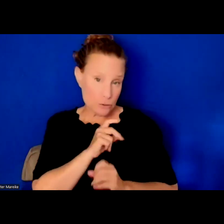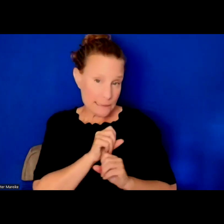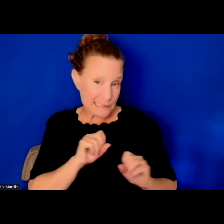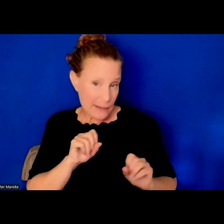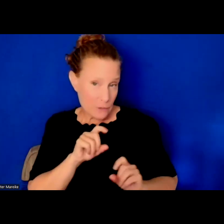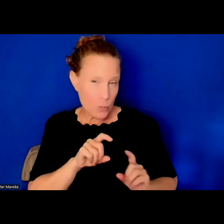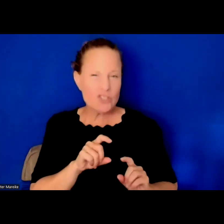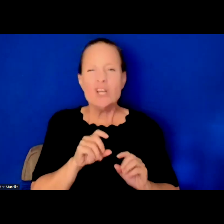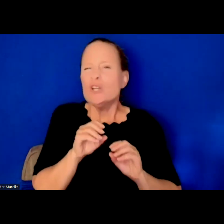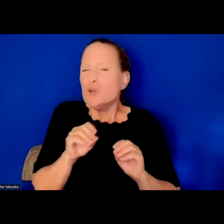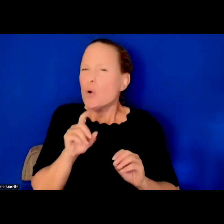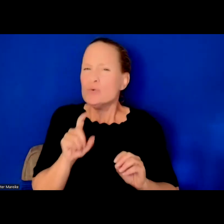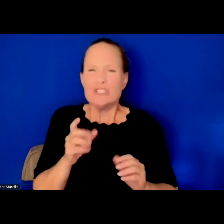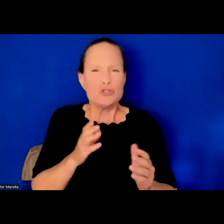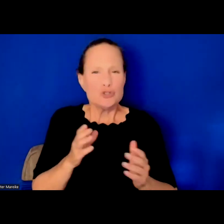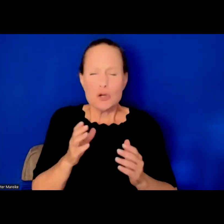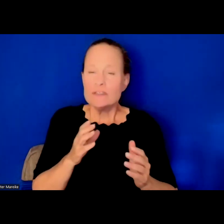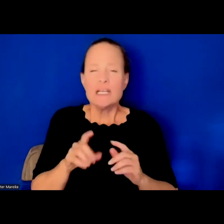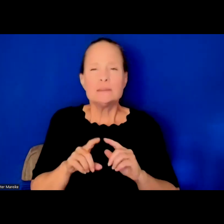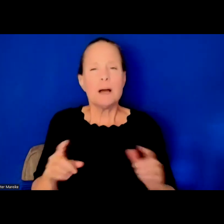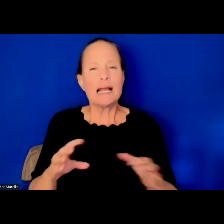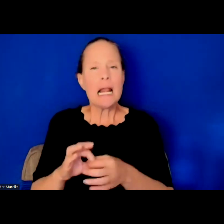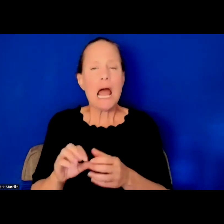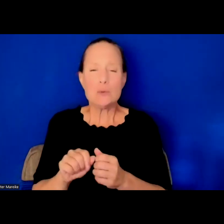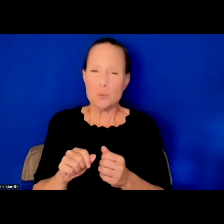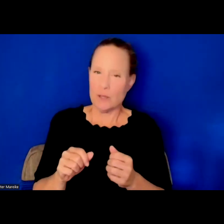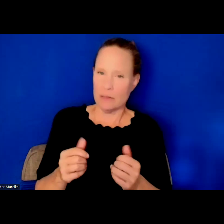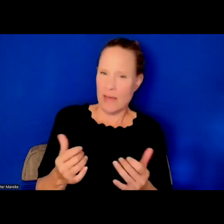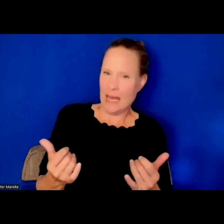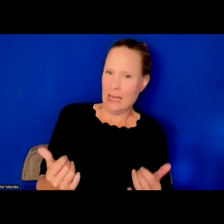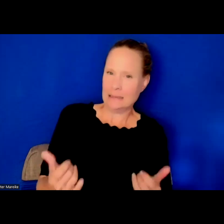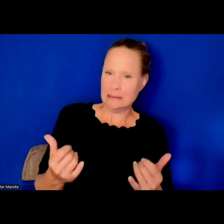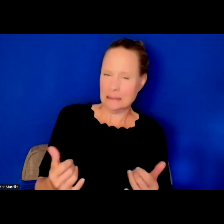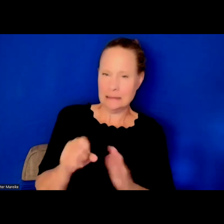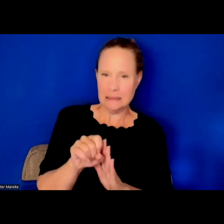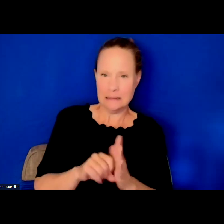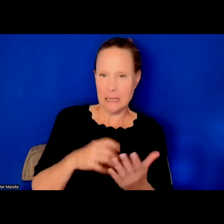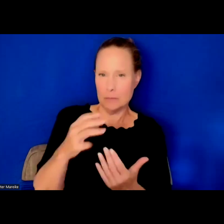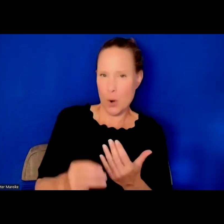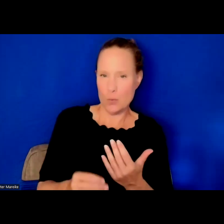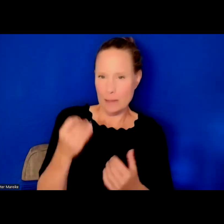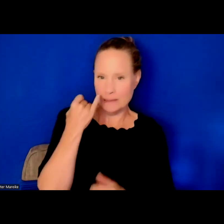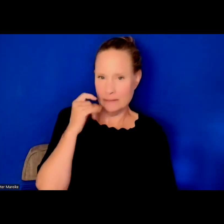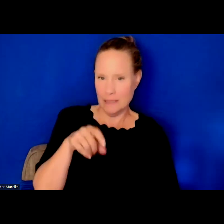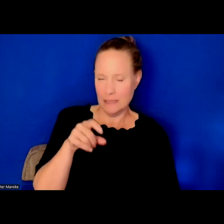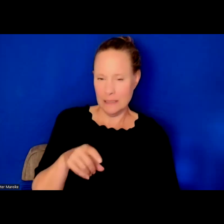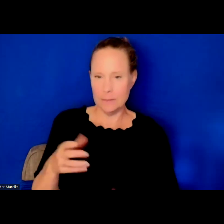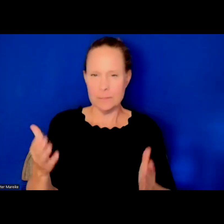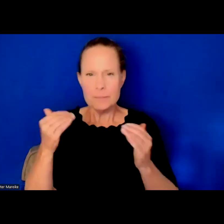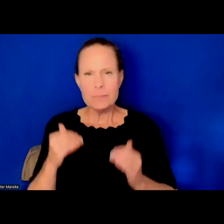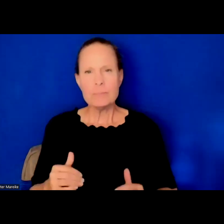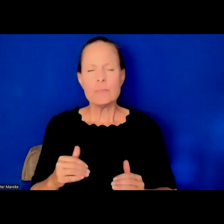that. That's more connecting to our existing state programs. Okay. How does the